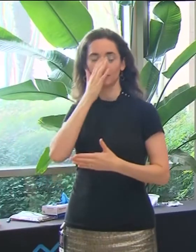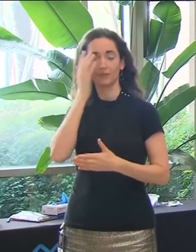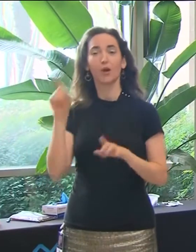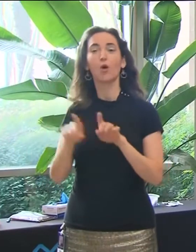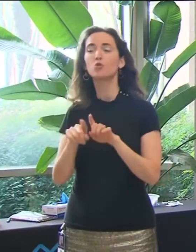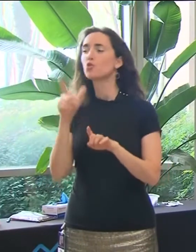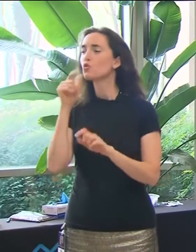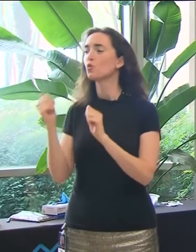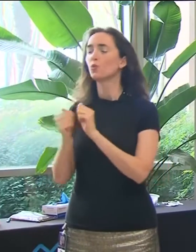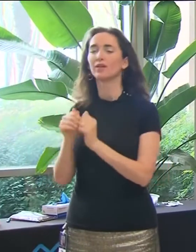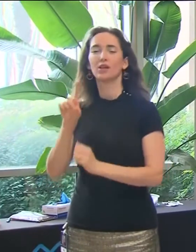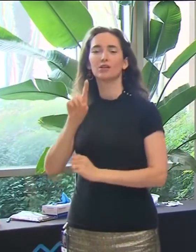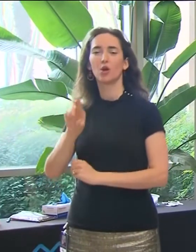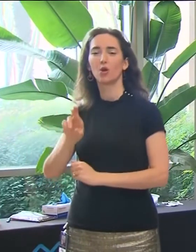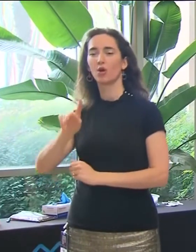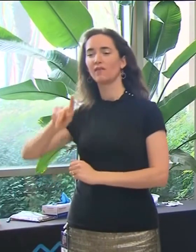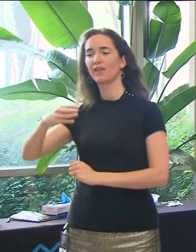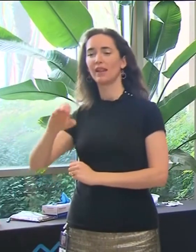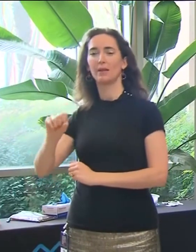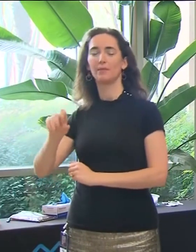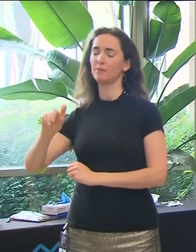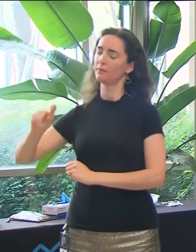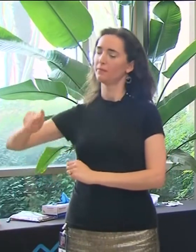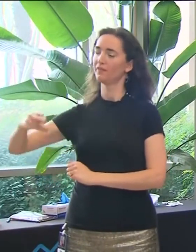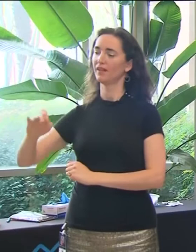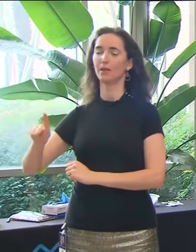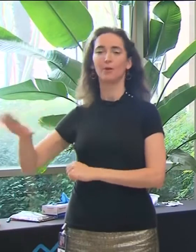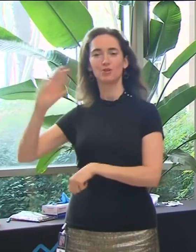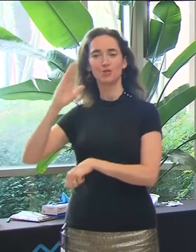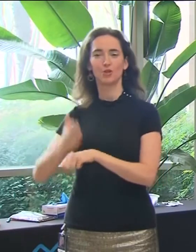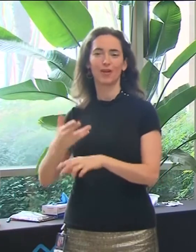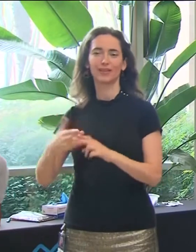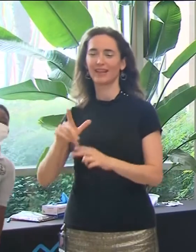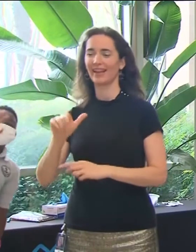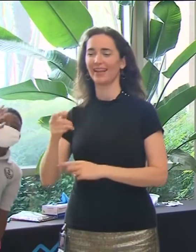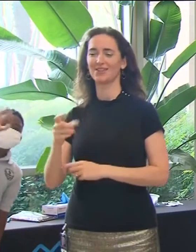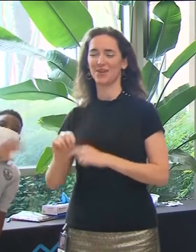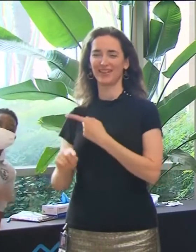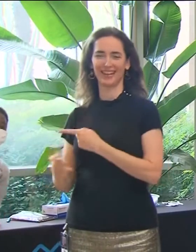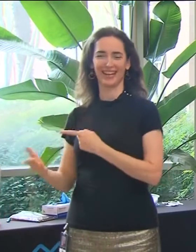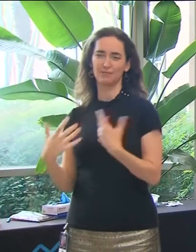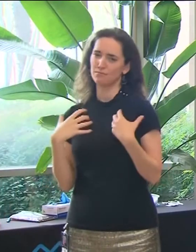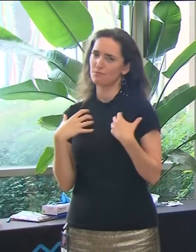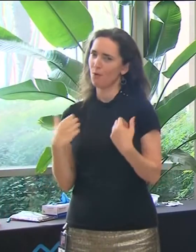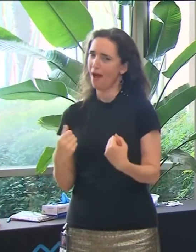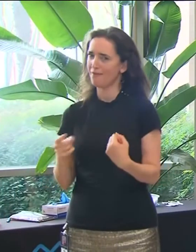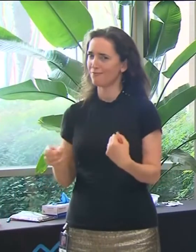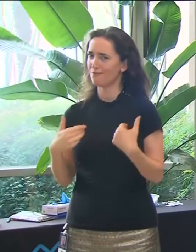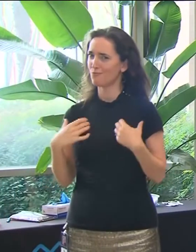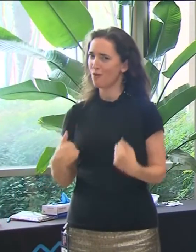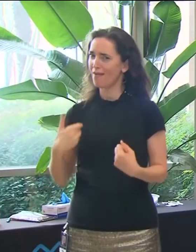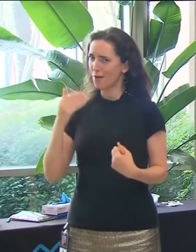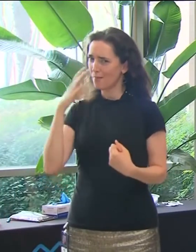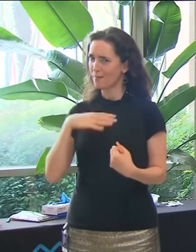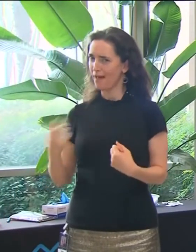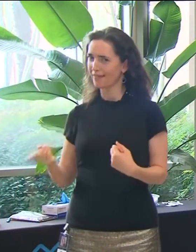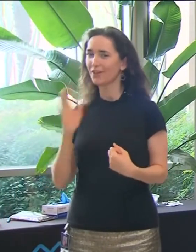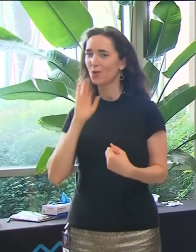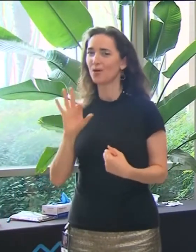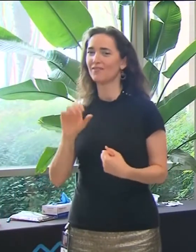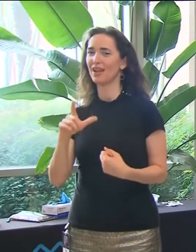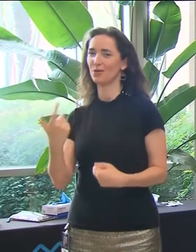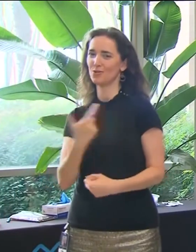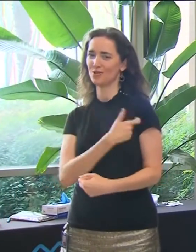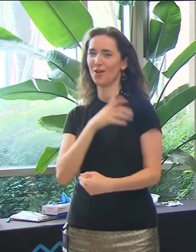Dr. Phillips' son, Langston, who's here. There you go. Brave, brave young man who's going to get his flu